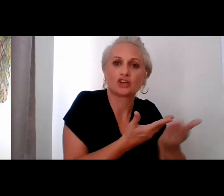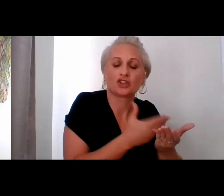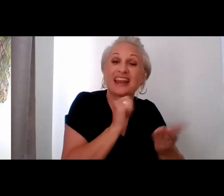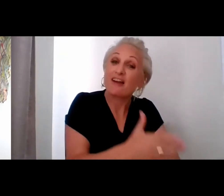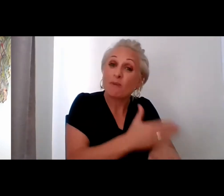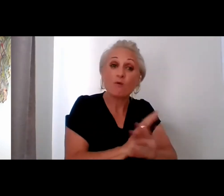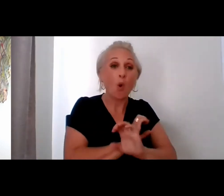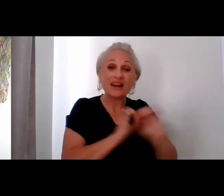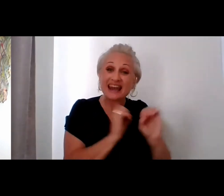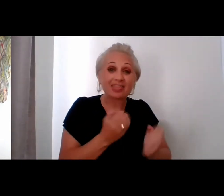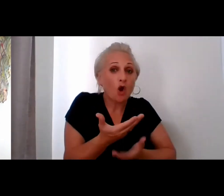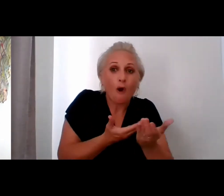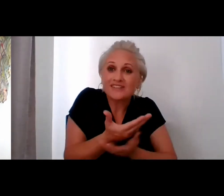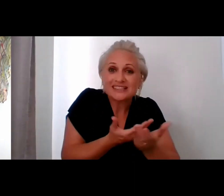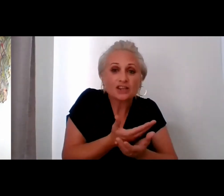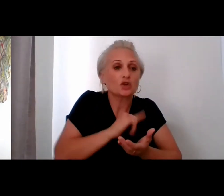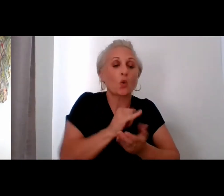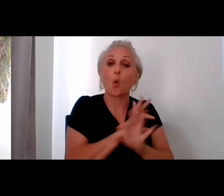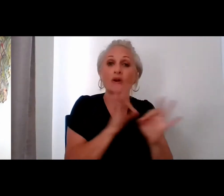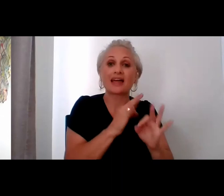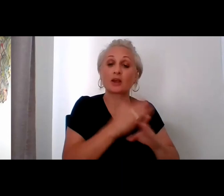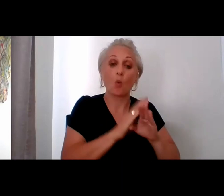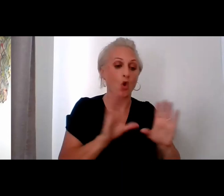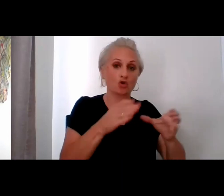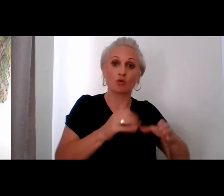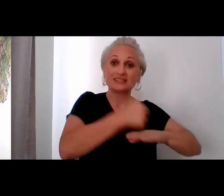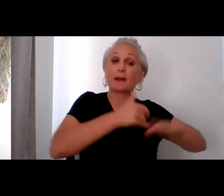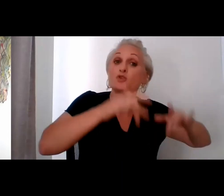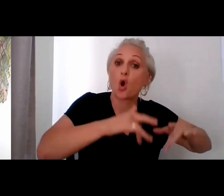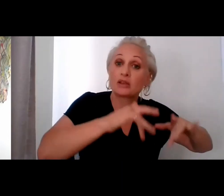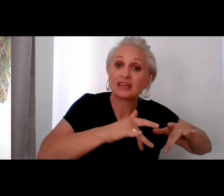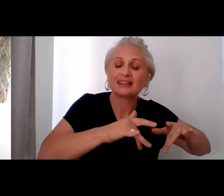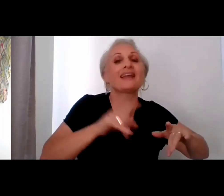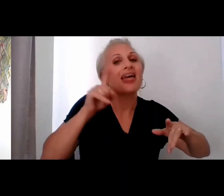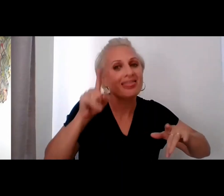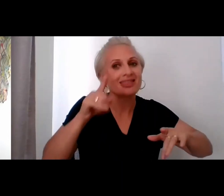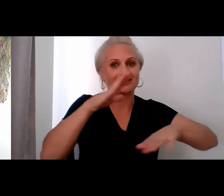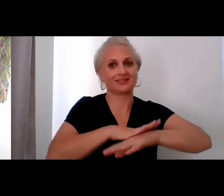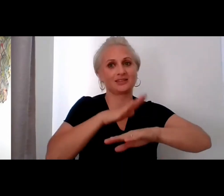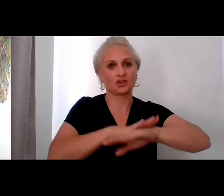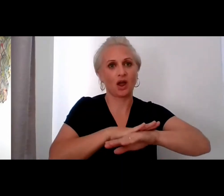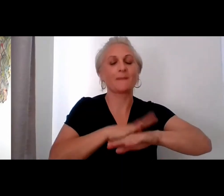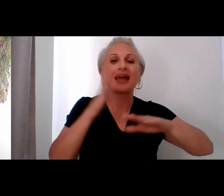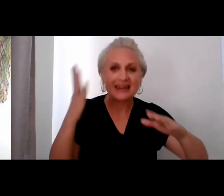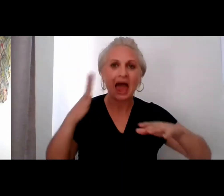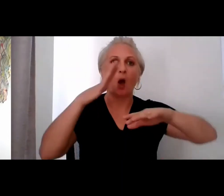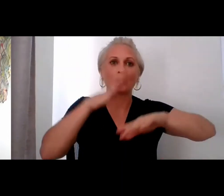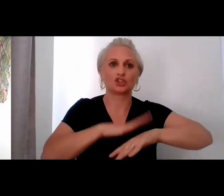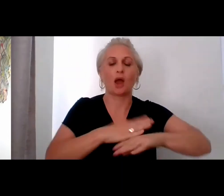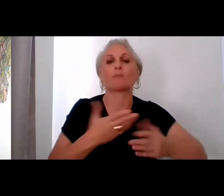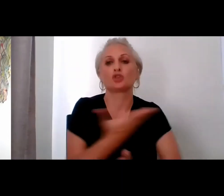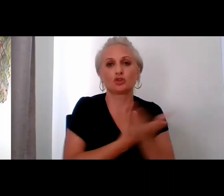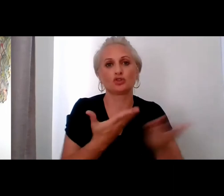this point or made use of a working group approach, this is probably the very latest point at which you will want to